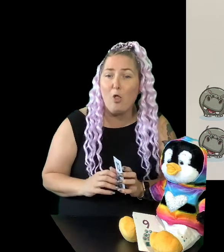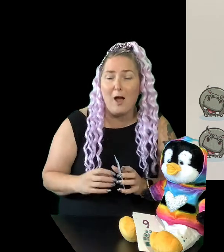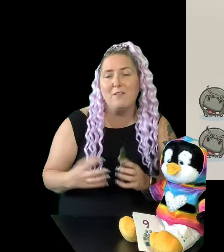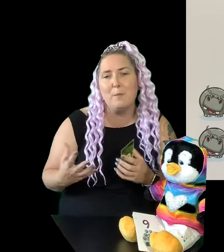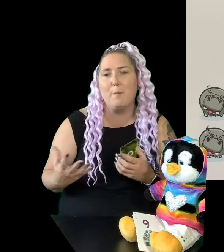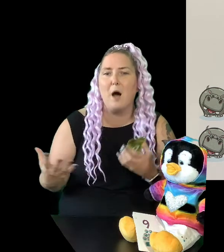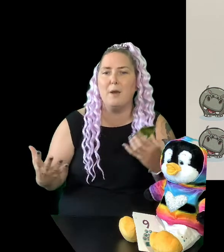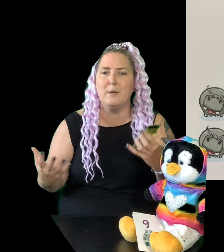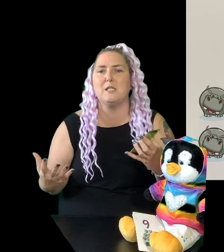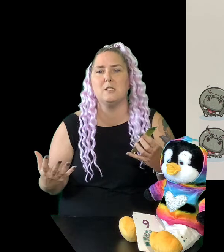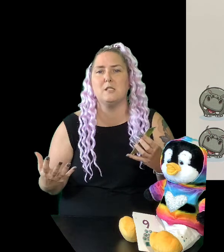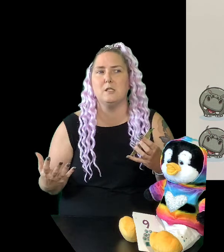of hippopotamus